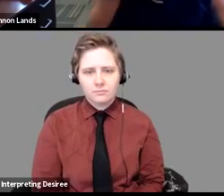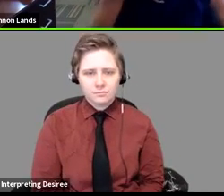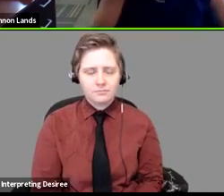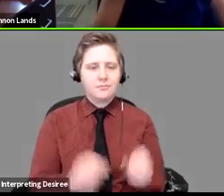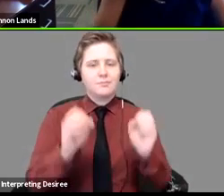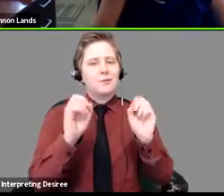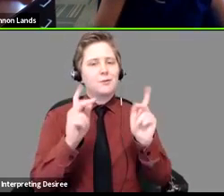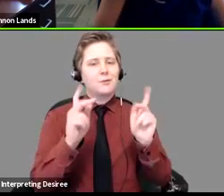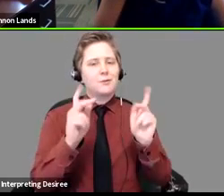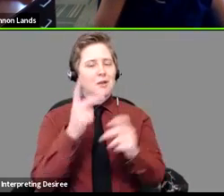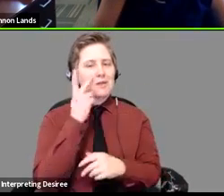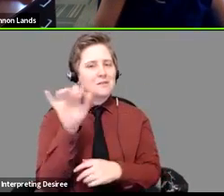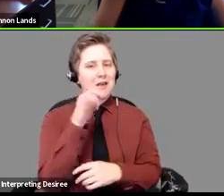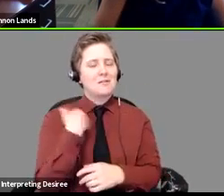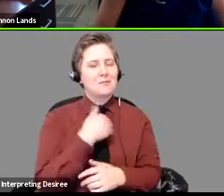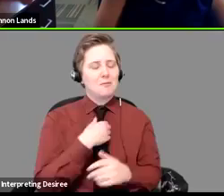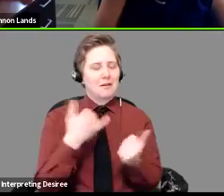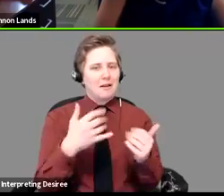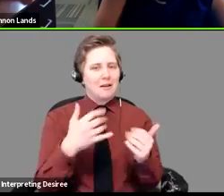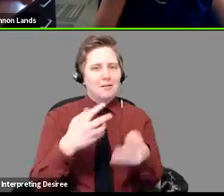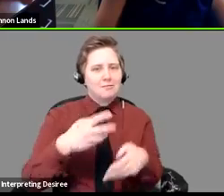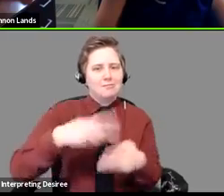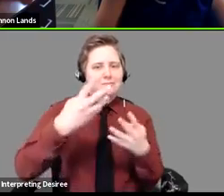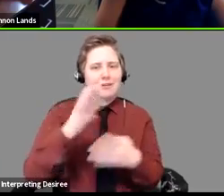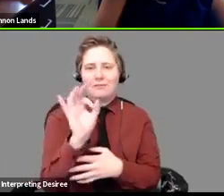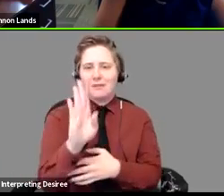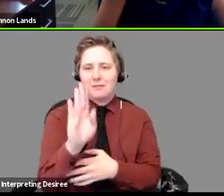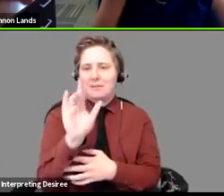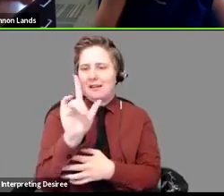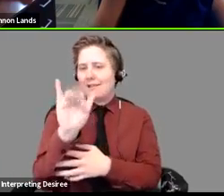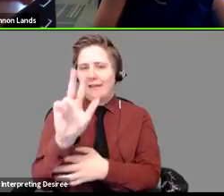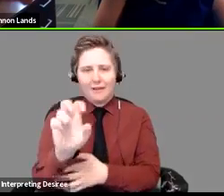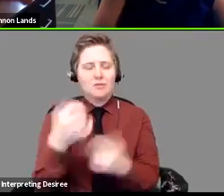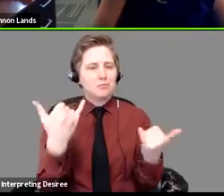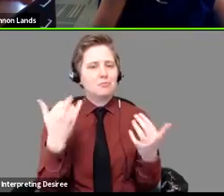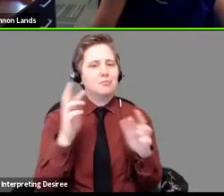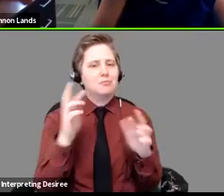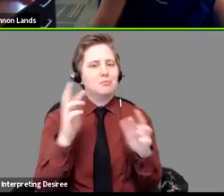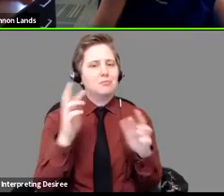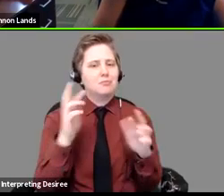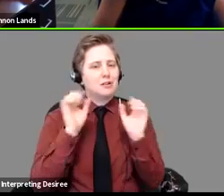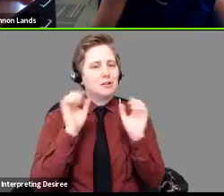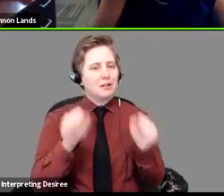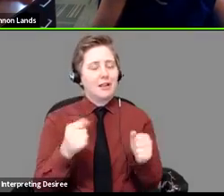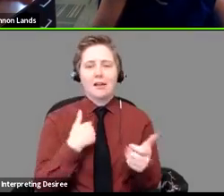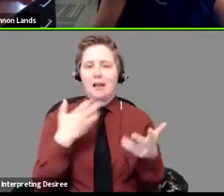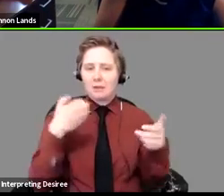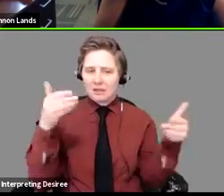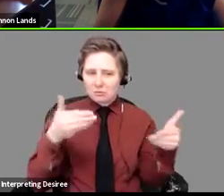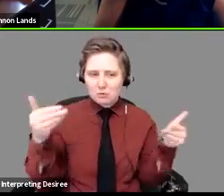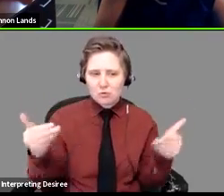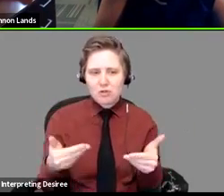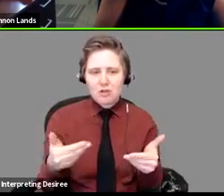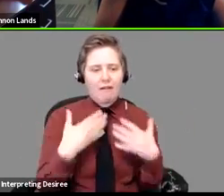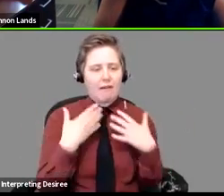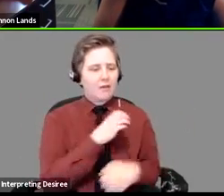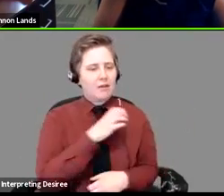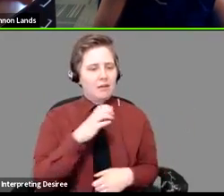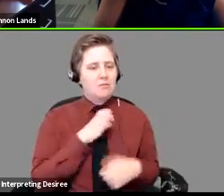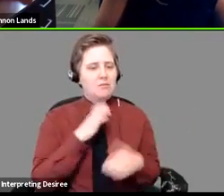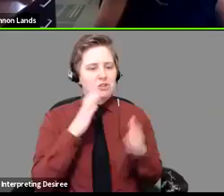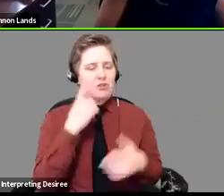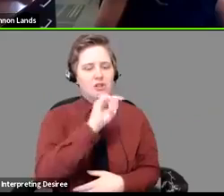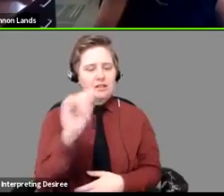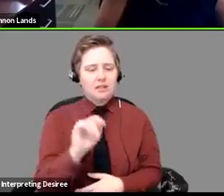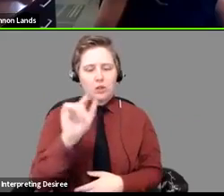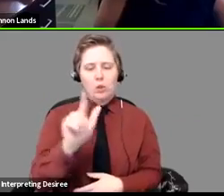Okay, it looks as though we are streaming live on Facebook, so we are ready to start. I'd like to introduce the Health Commissioner for the Toledo-Lucas